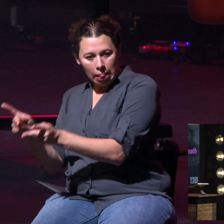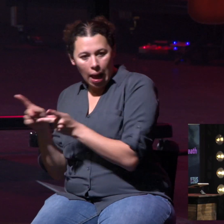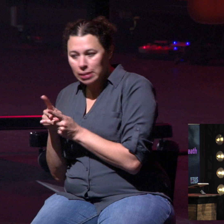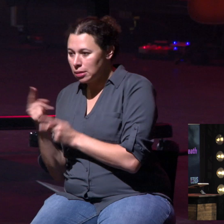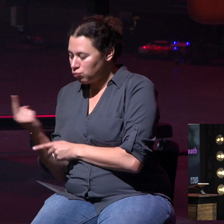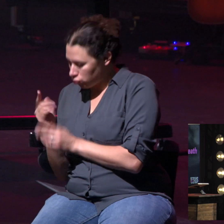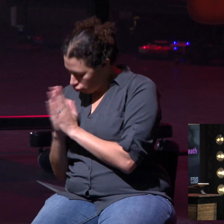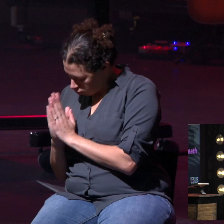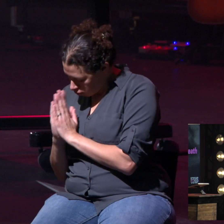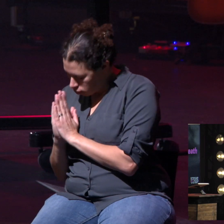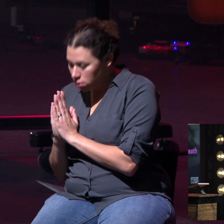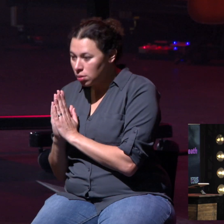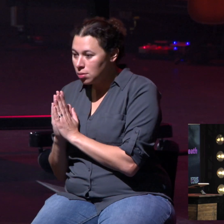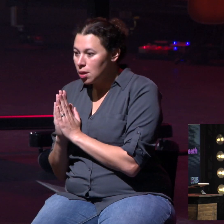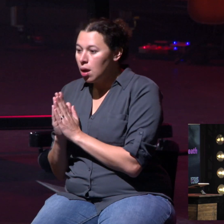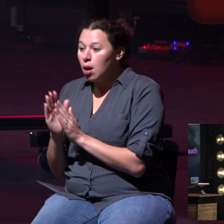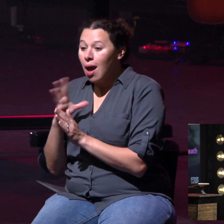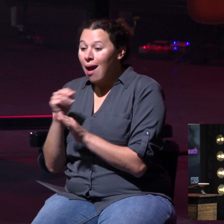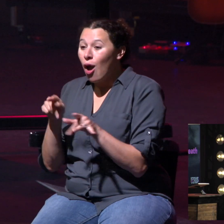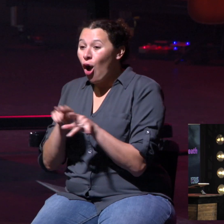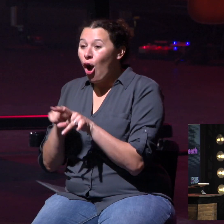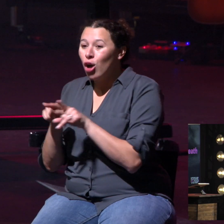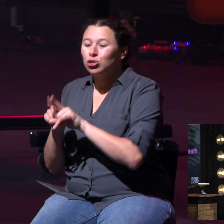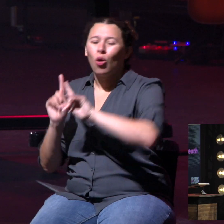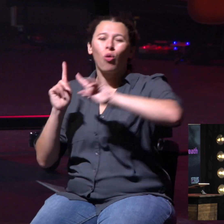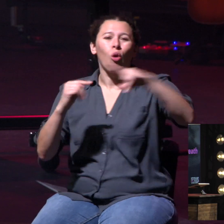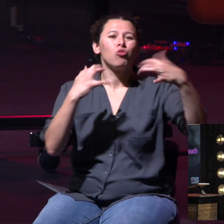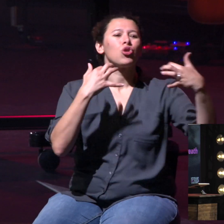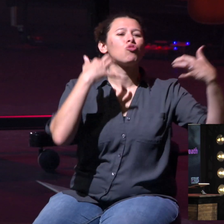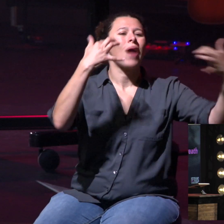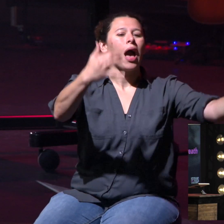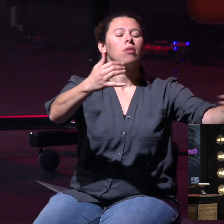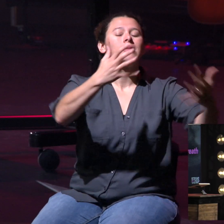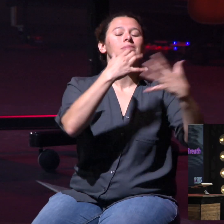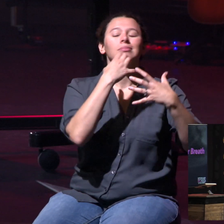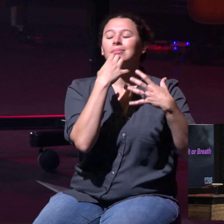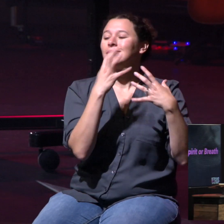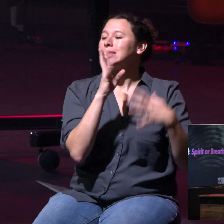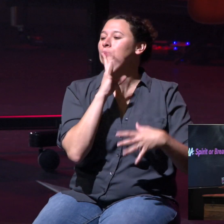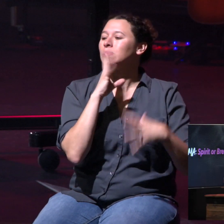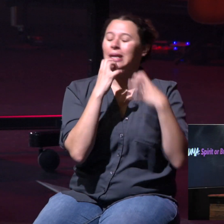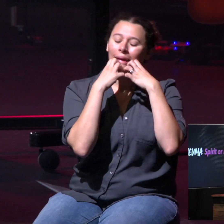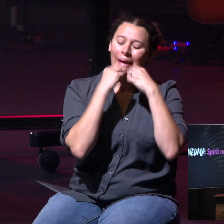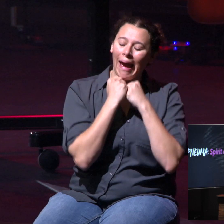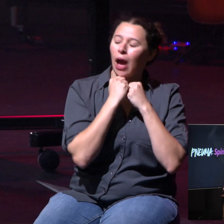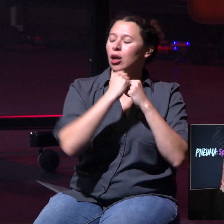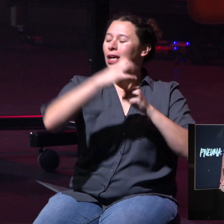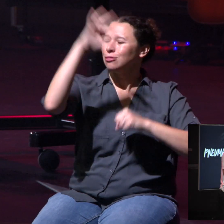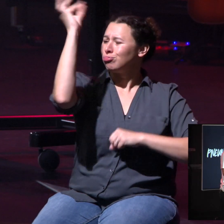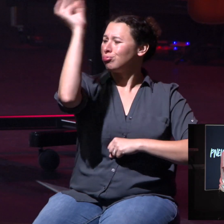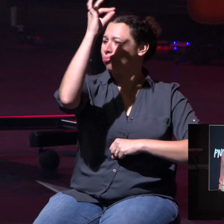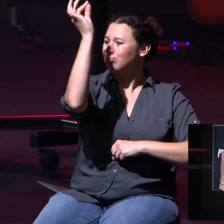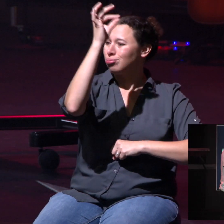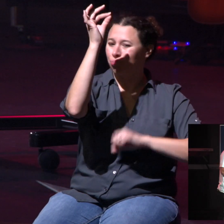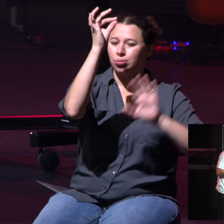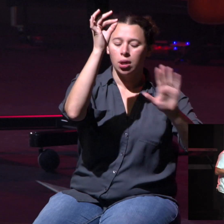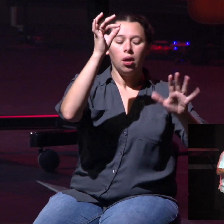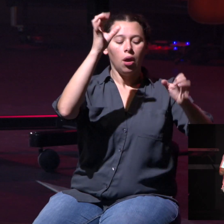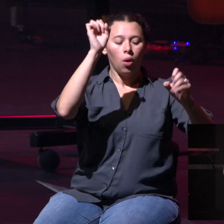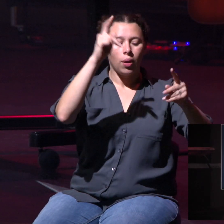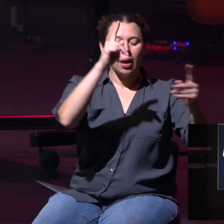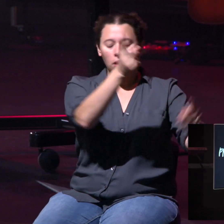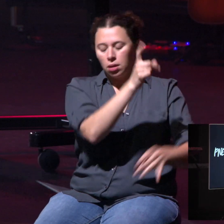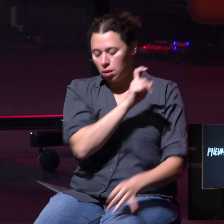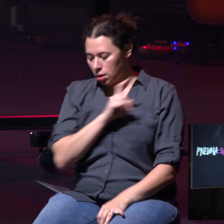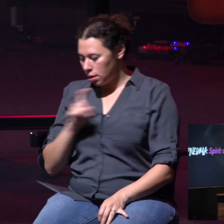would speak the truth and speak in love, and he would care, and he would spill out that Spirit. And then he would withdraw to lonely places to pray. He would breathe in the